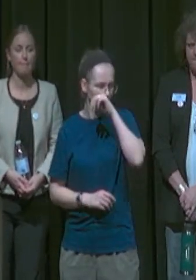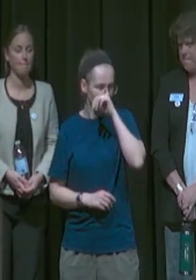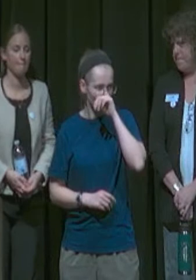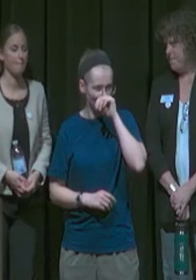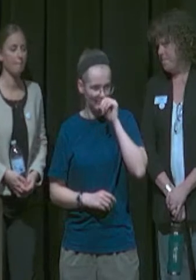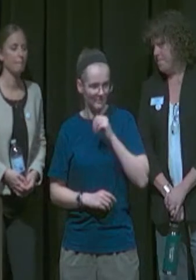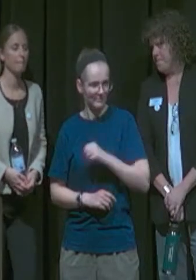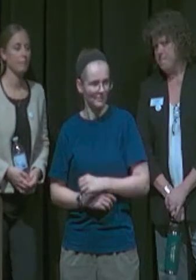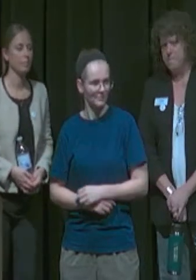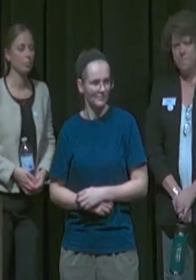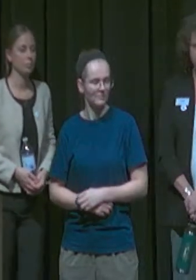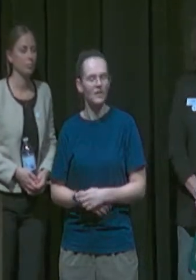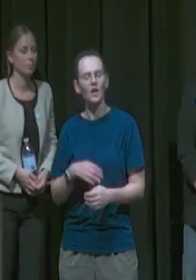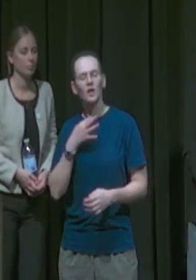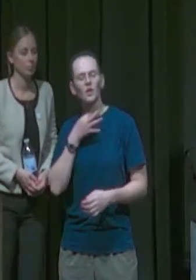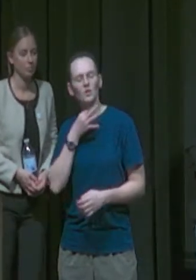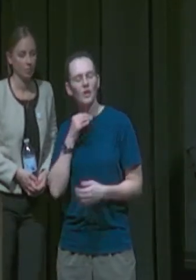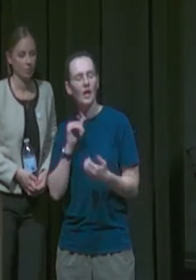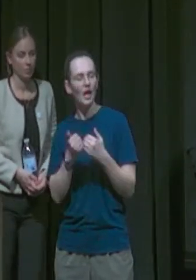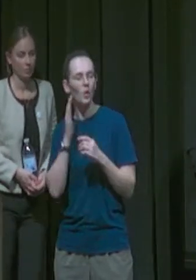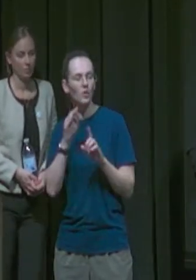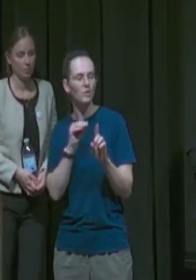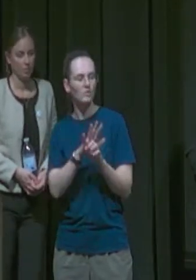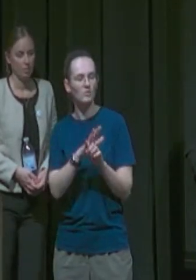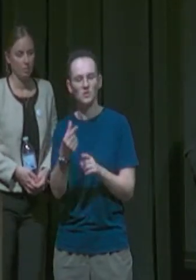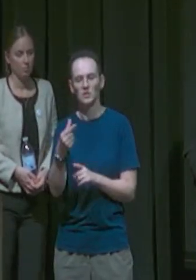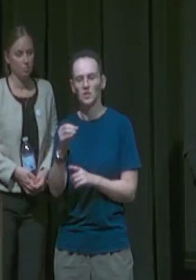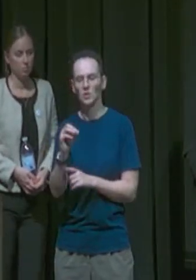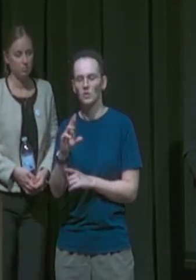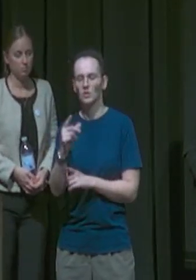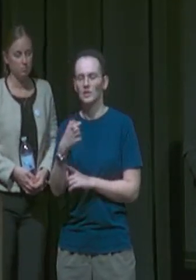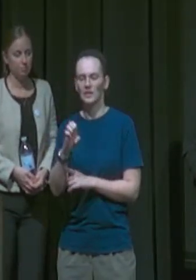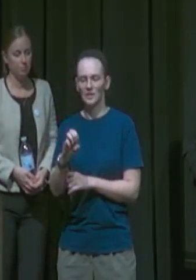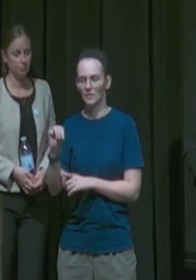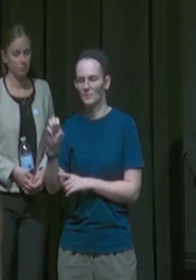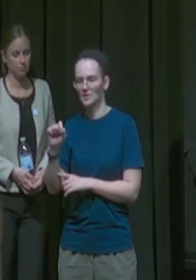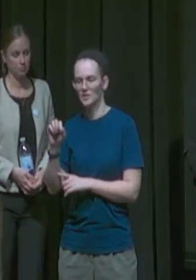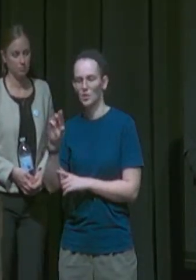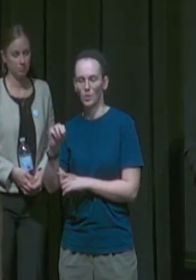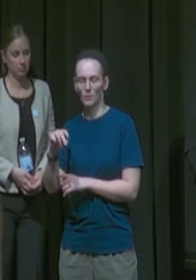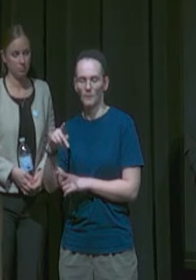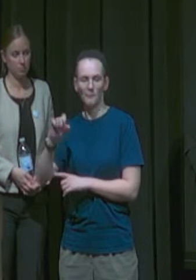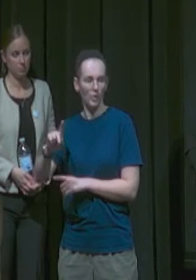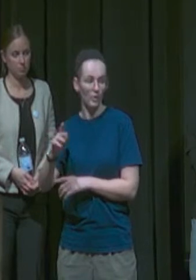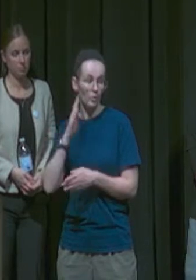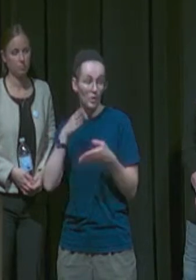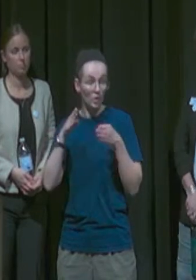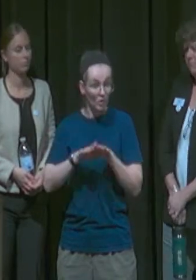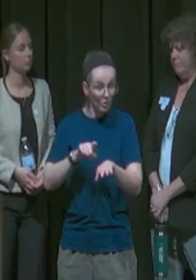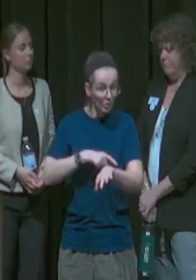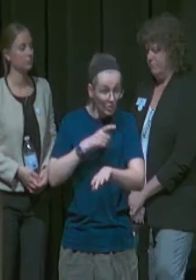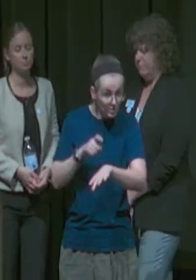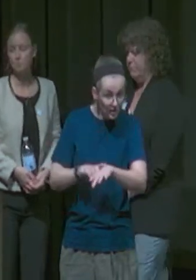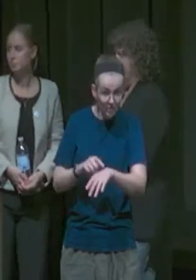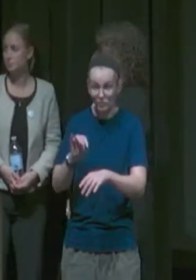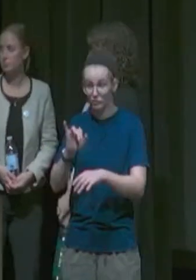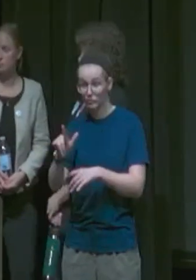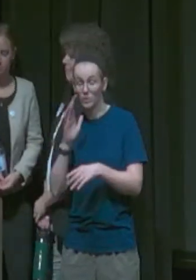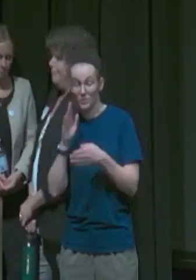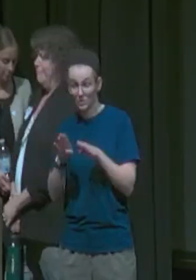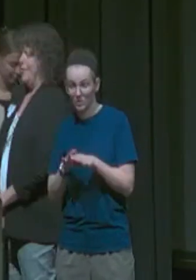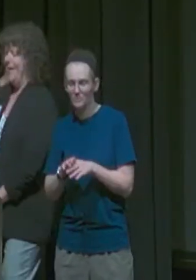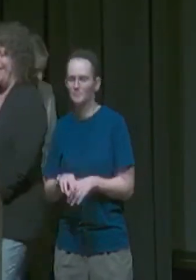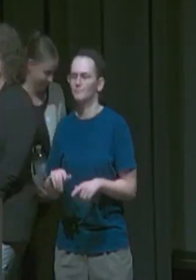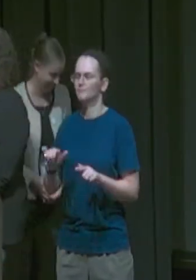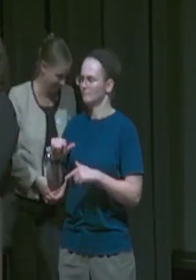Yeah, I wondered how this is going to affect the Gorge Metro Park, if it's going to be closed for a while, or if the trails are going to be changed. We'll let the boss